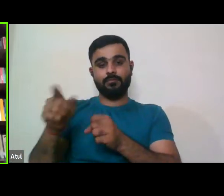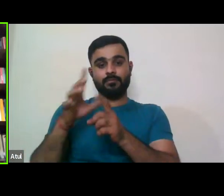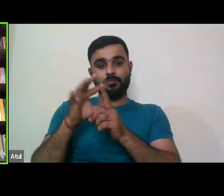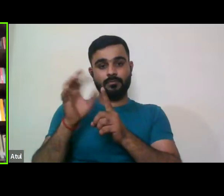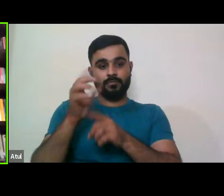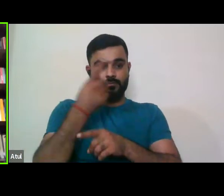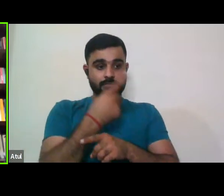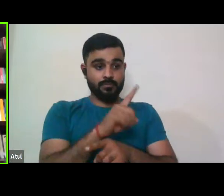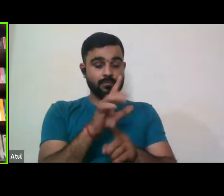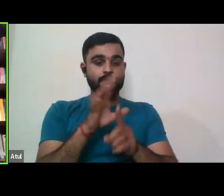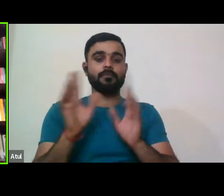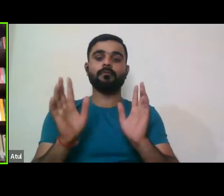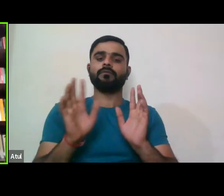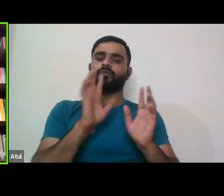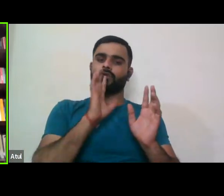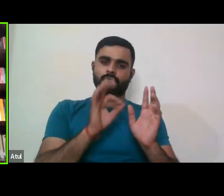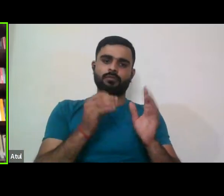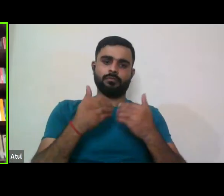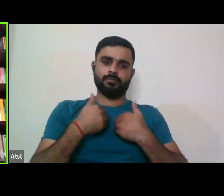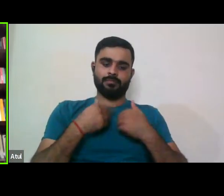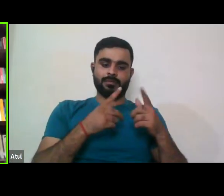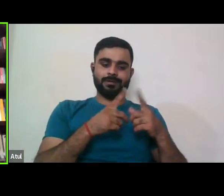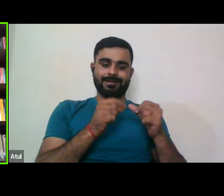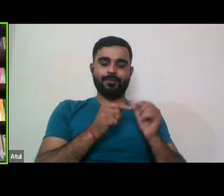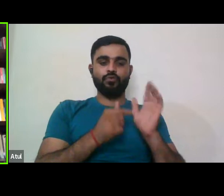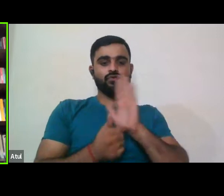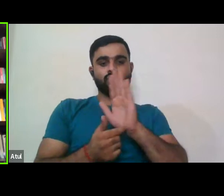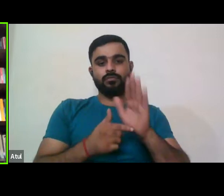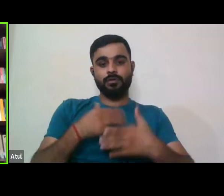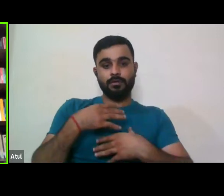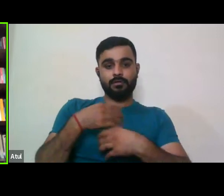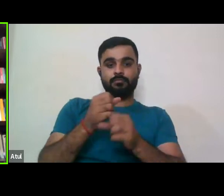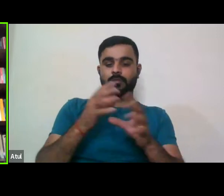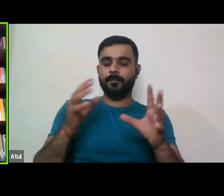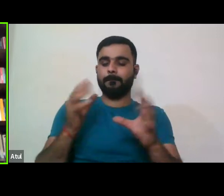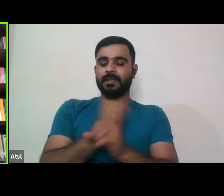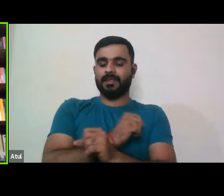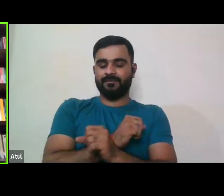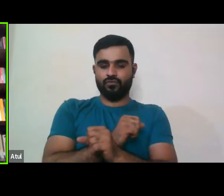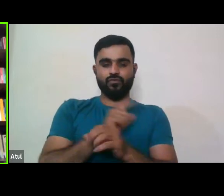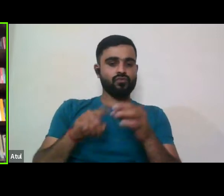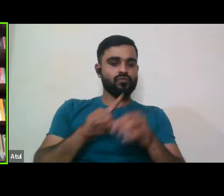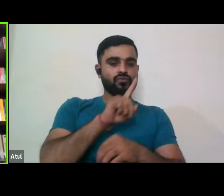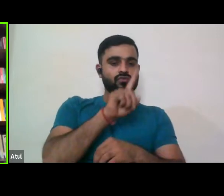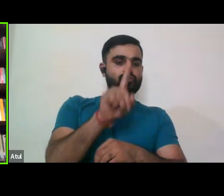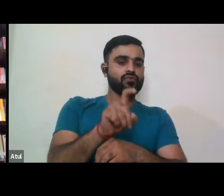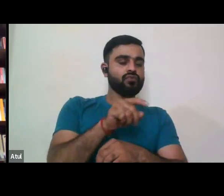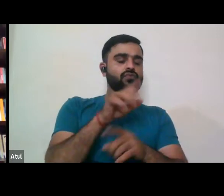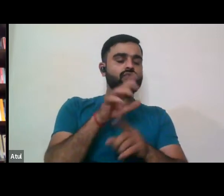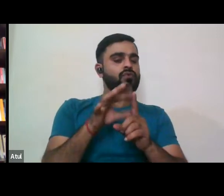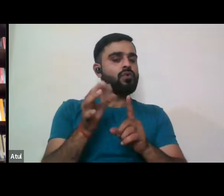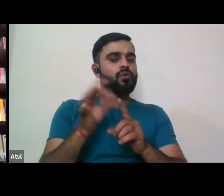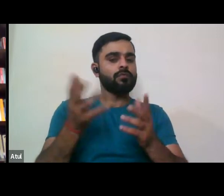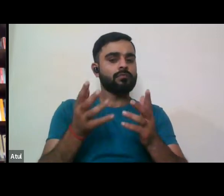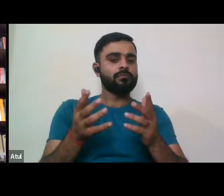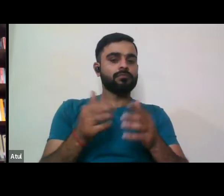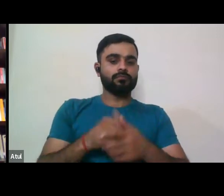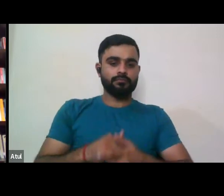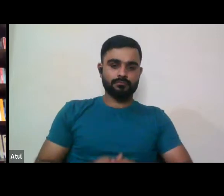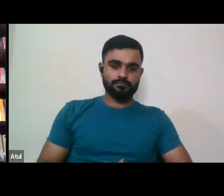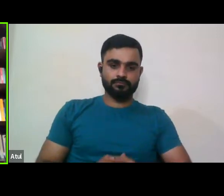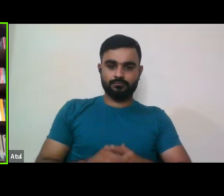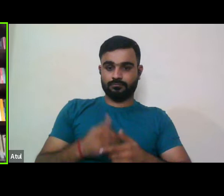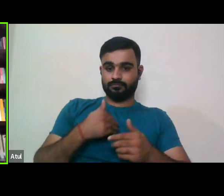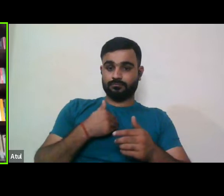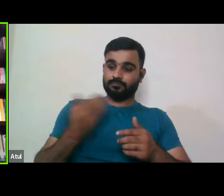the right thing. Now, obviously, and our data is showing that that trust might be misplaced. So the question is, what do you Mhm. do? And we said, and where